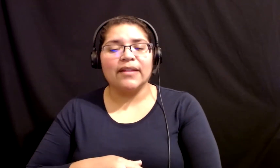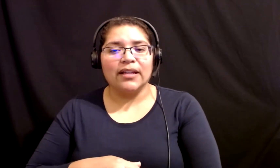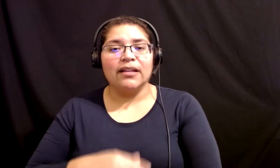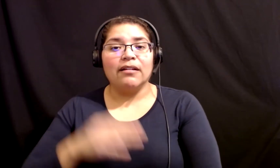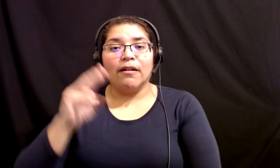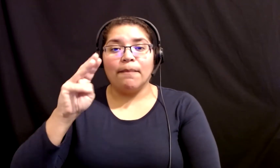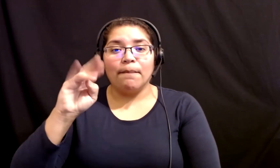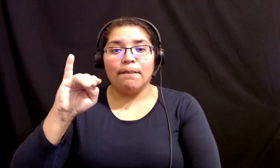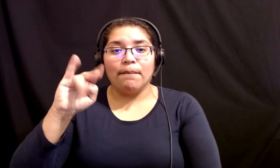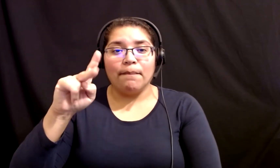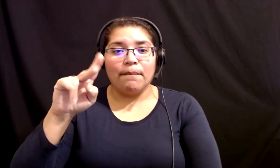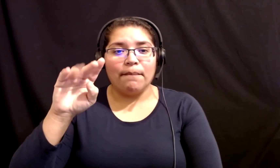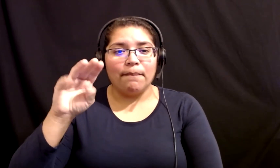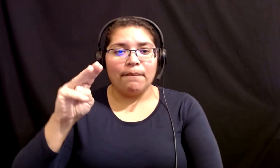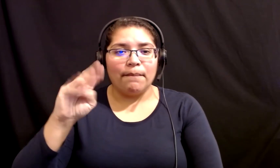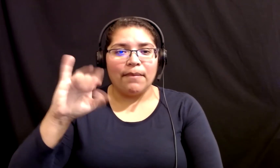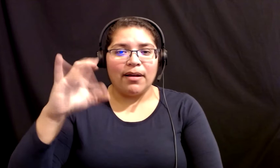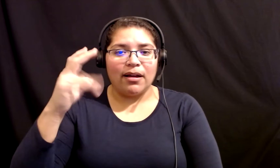Michael?